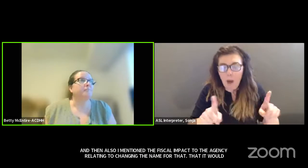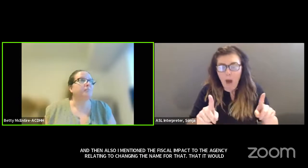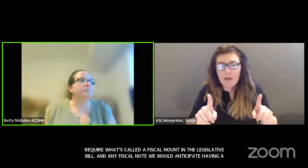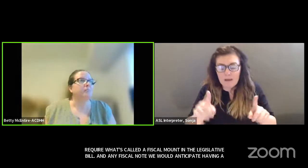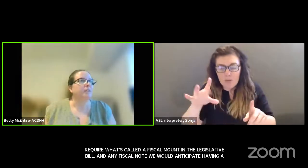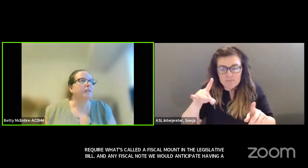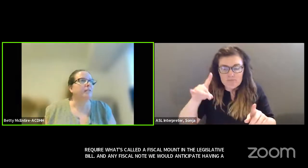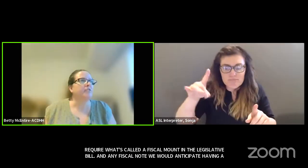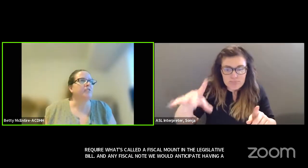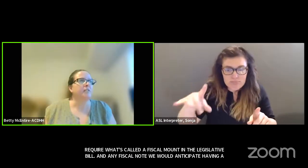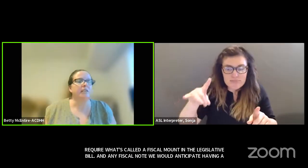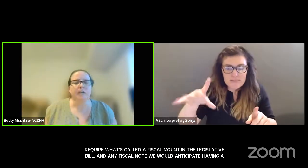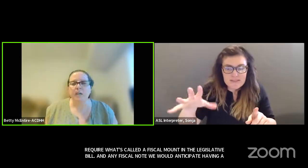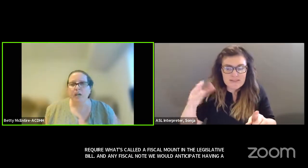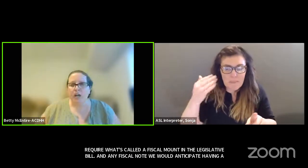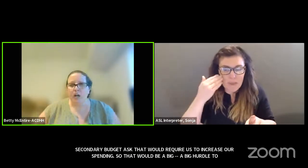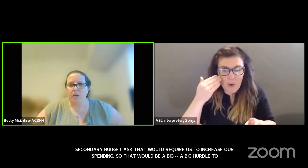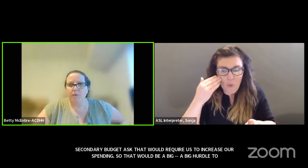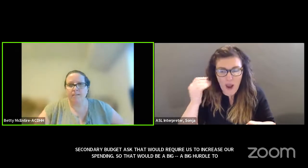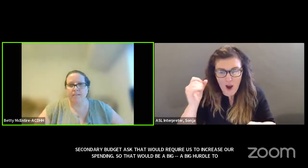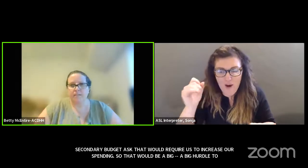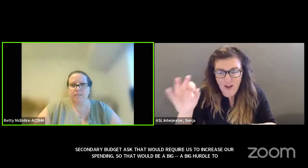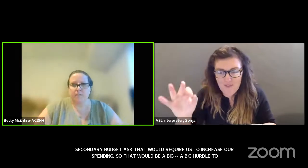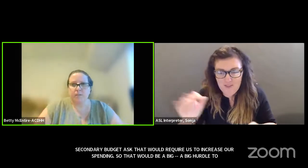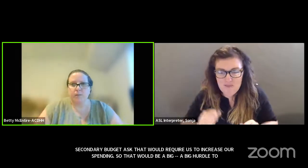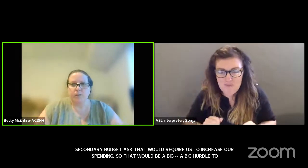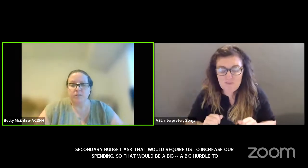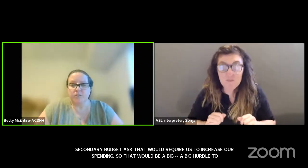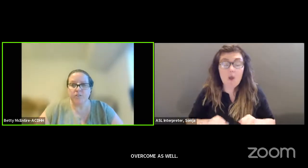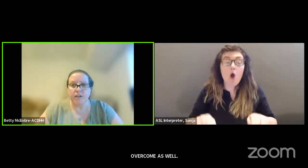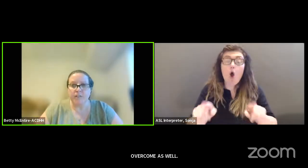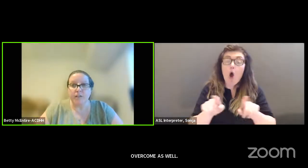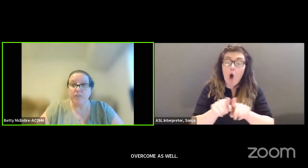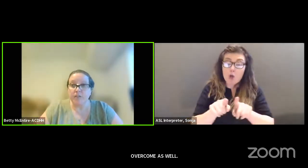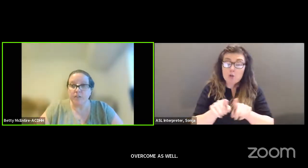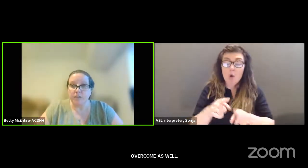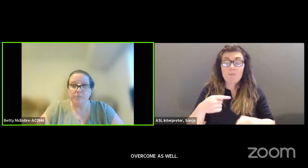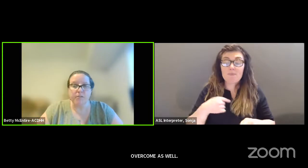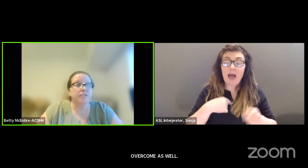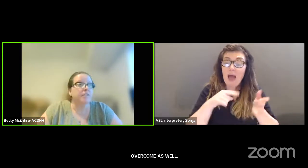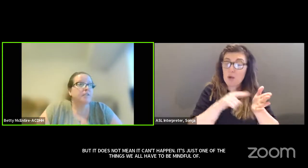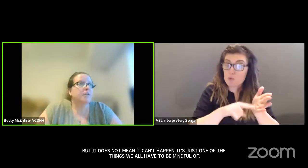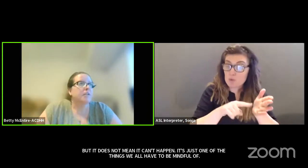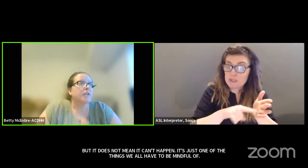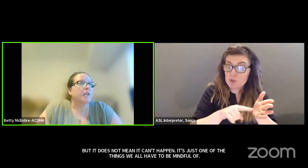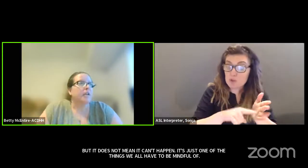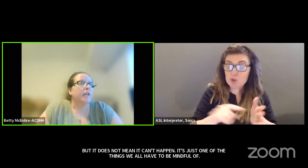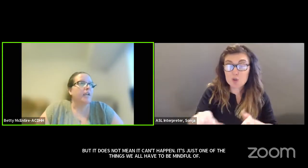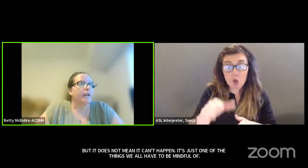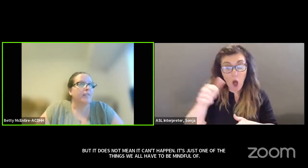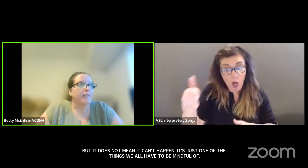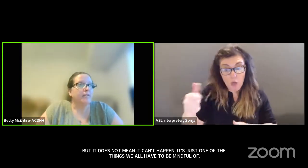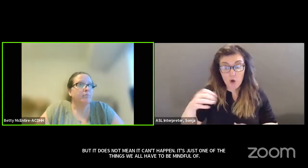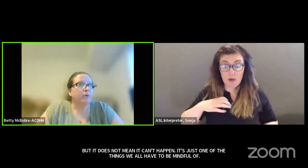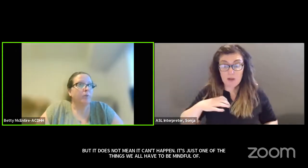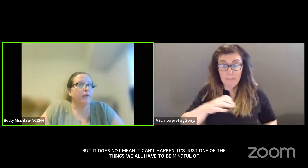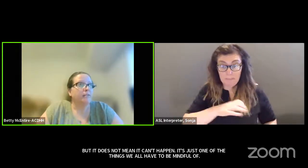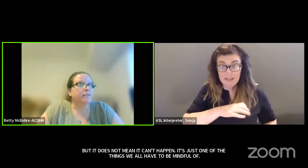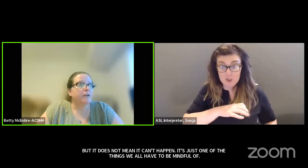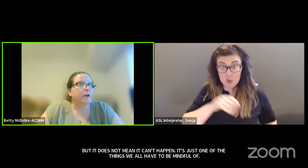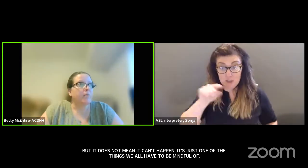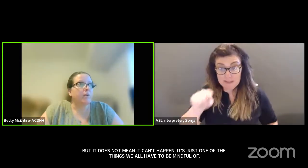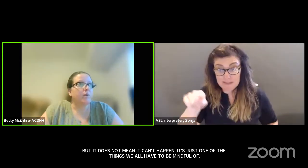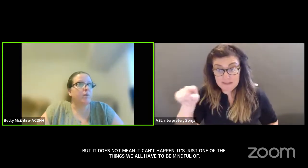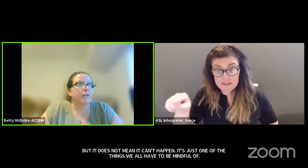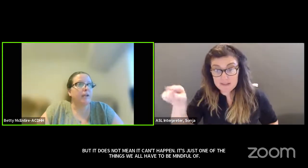of. Additionally, I did some research of other commissions. And at this